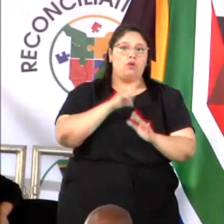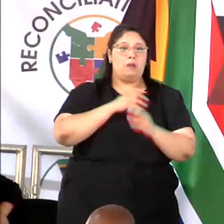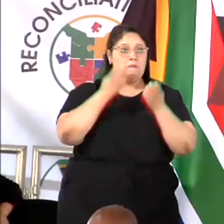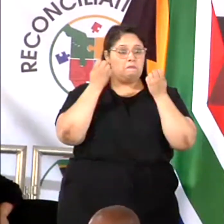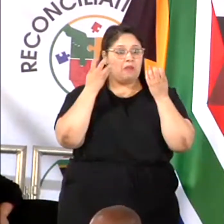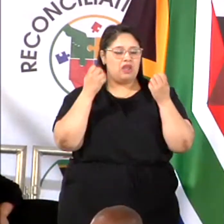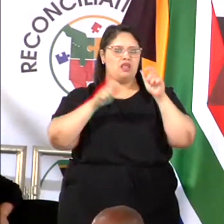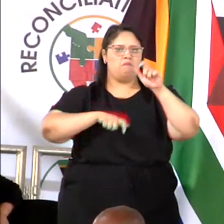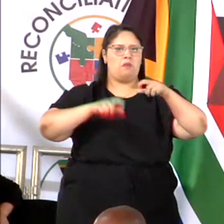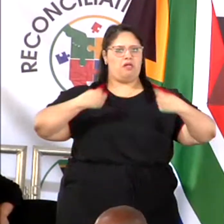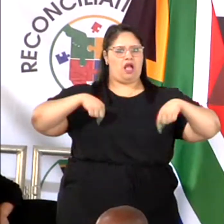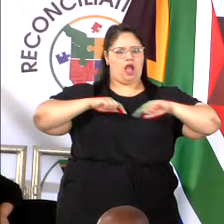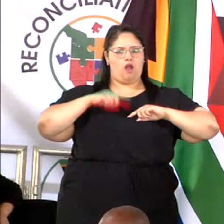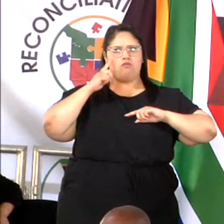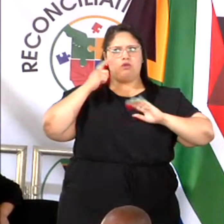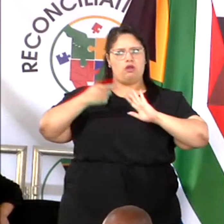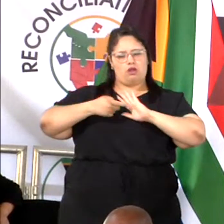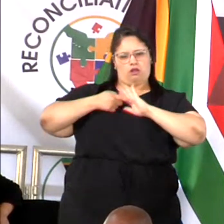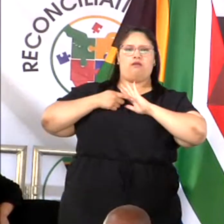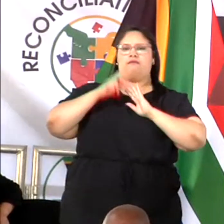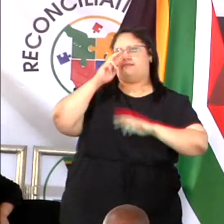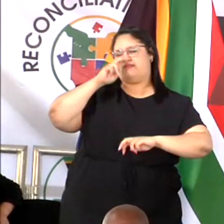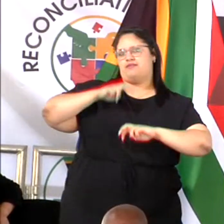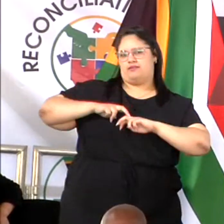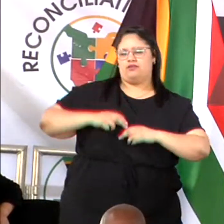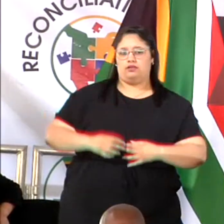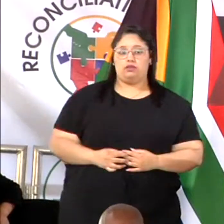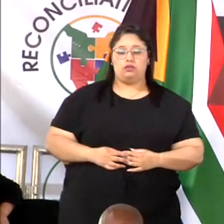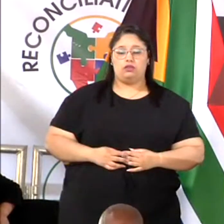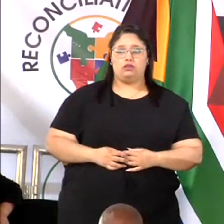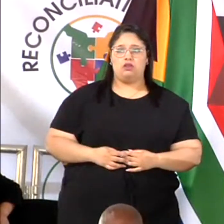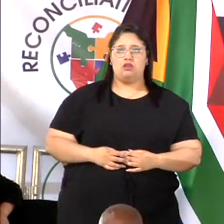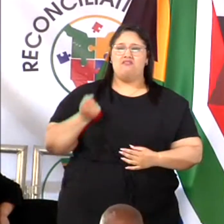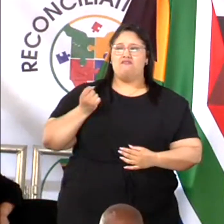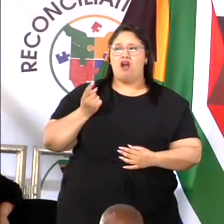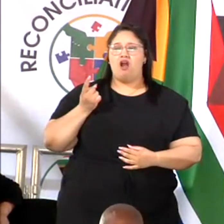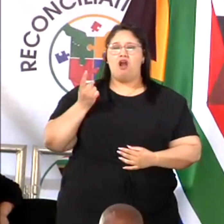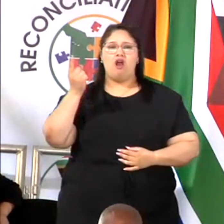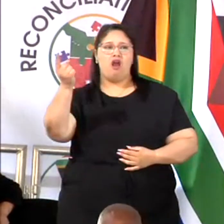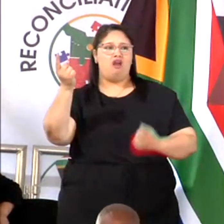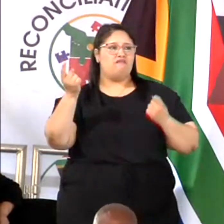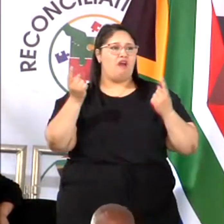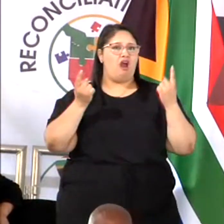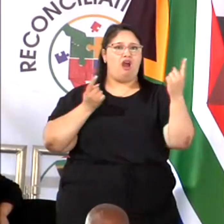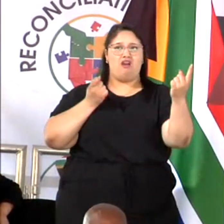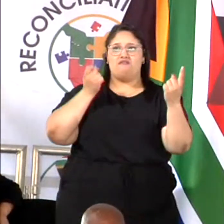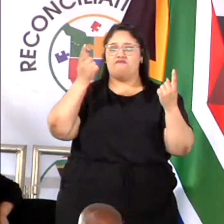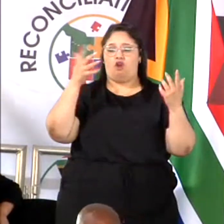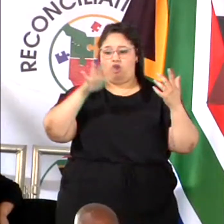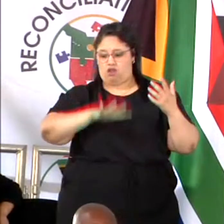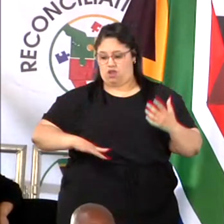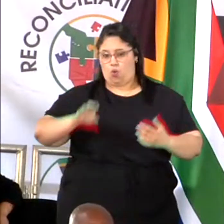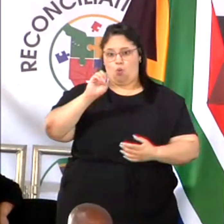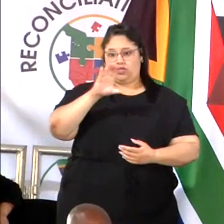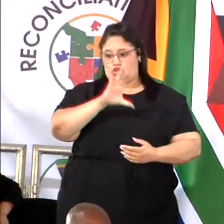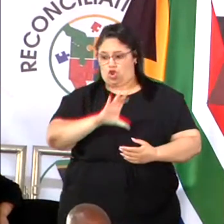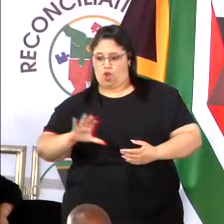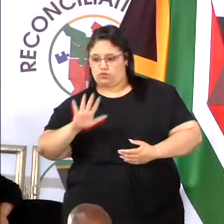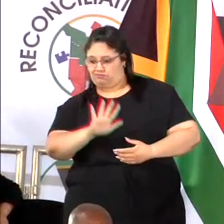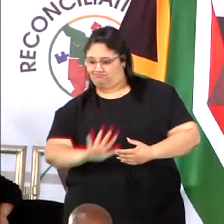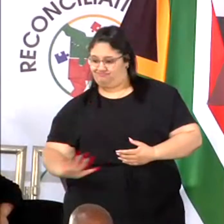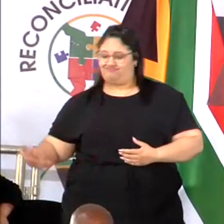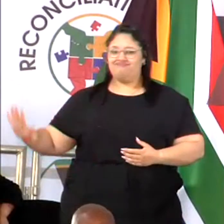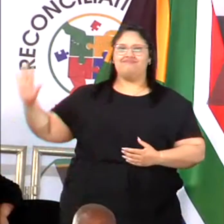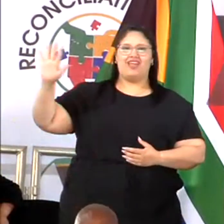our people need to recognize that far away from everyone else on the West Coast,